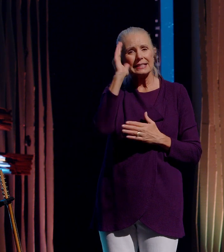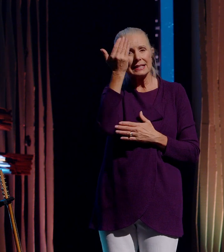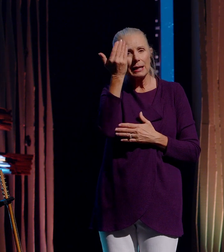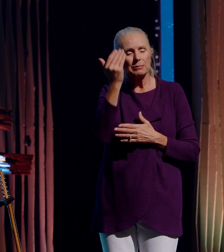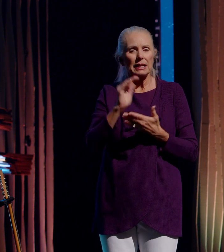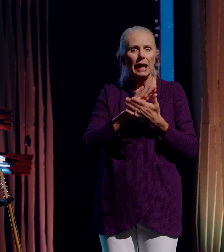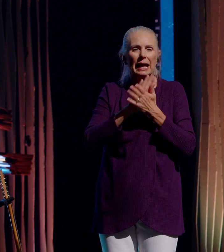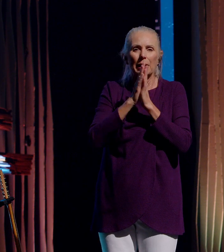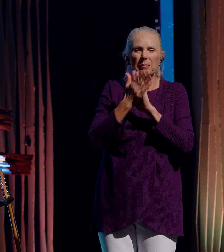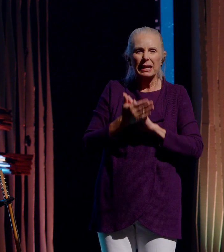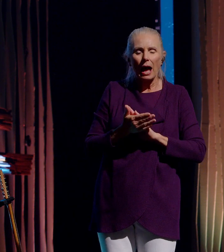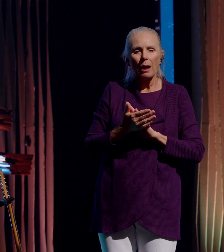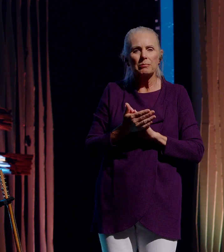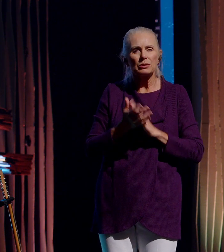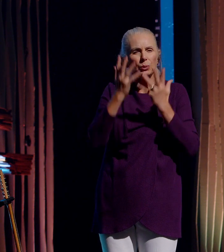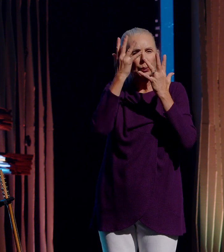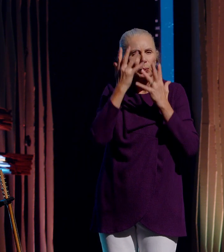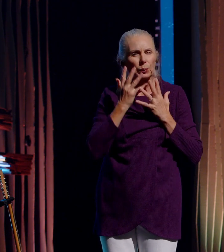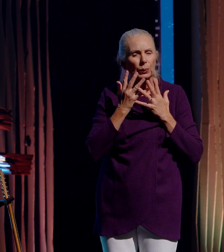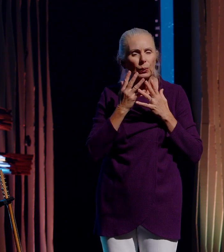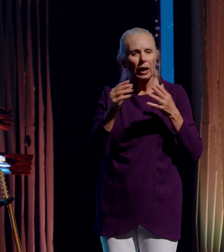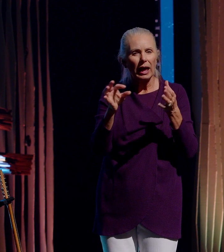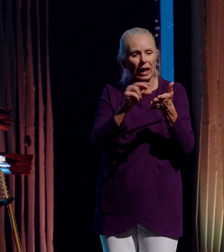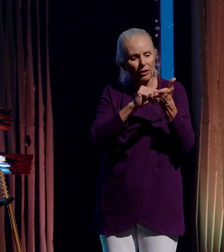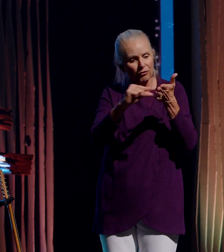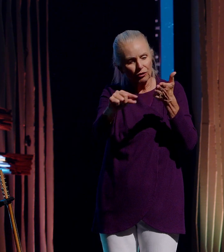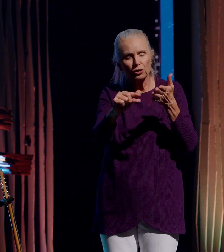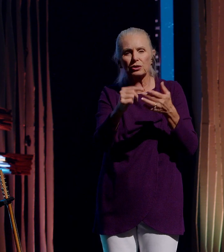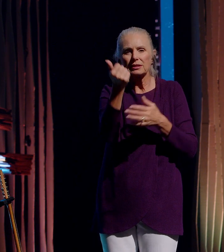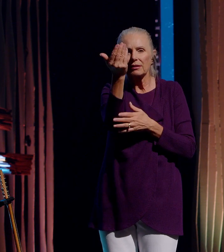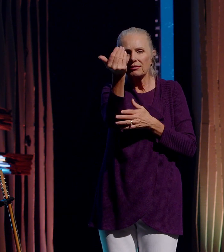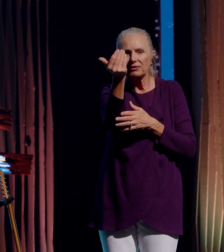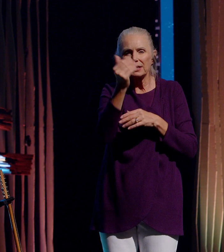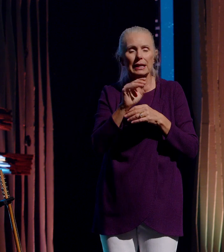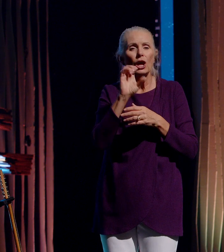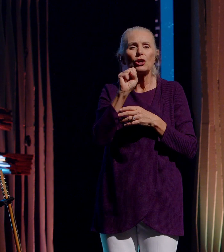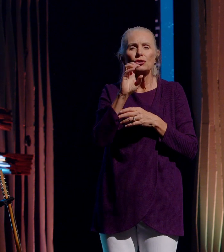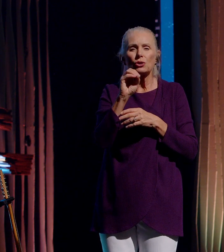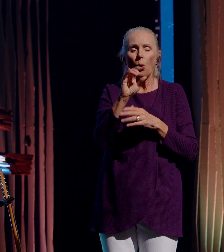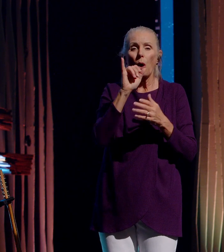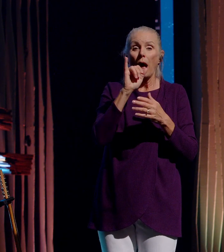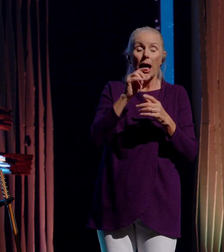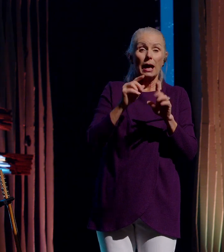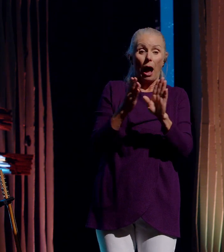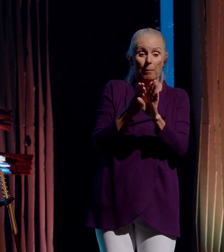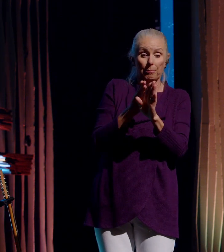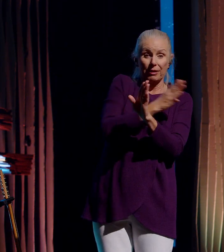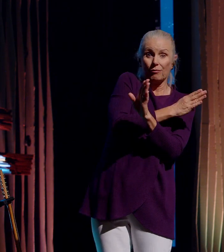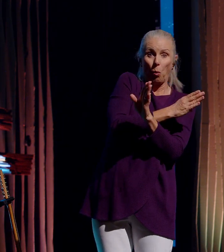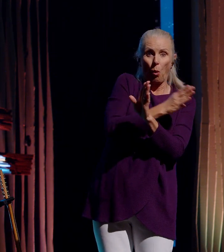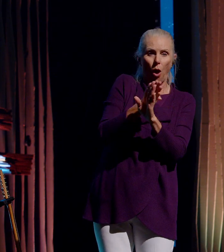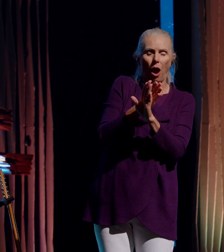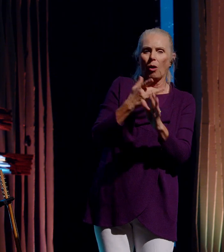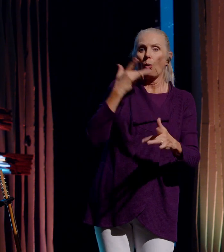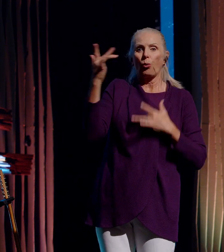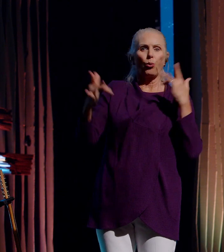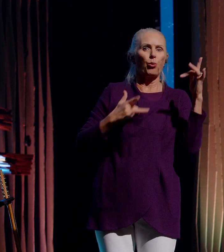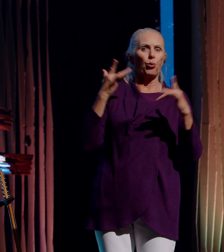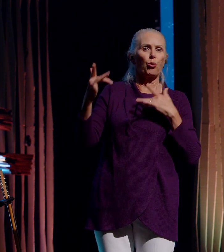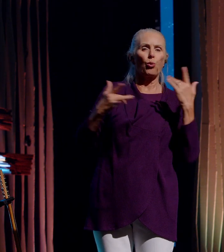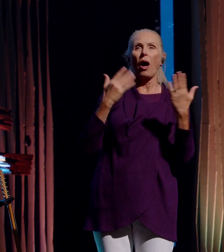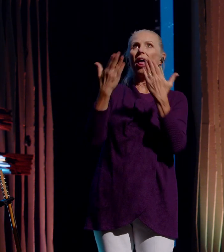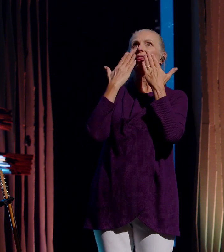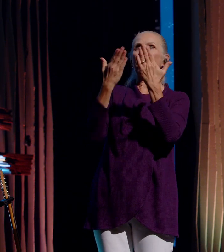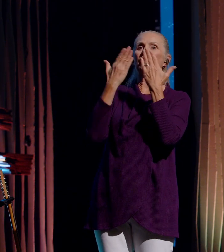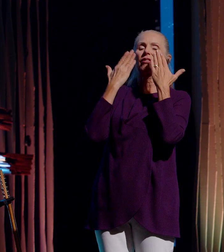Maybe you noticed it when we first walked through it. Now, to this point, it's really been this joyful song, an exclamation of gratitude